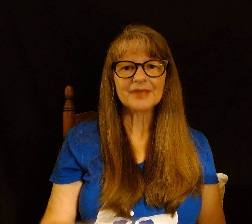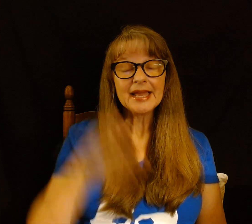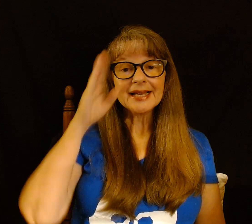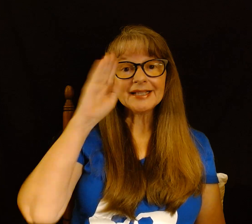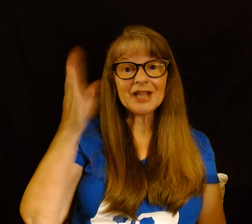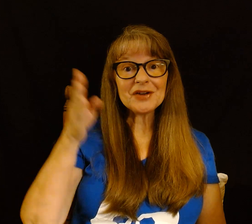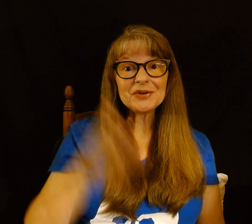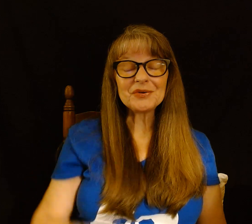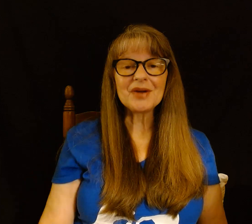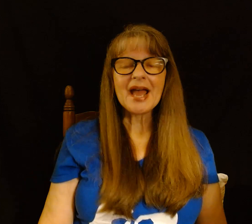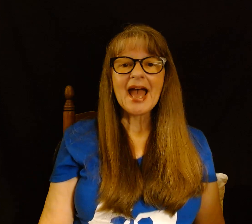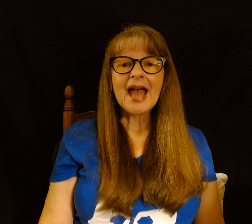Hello.